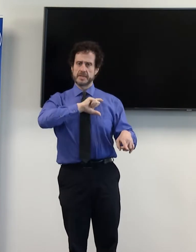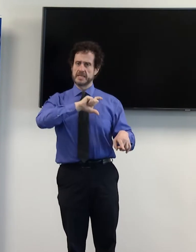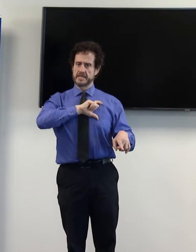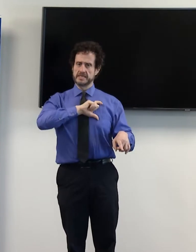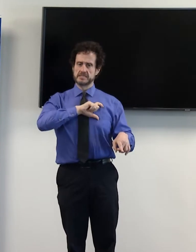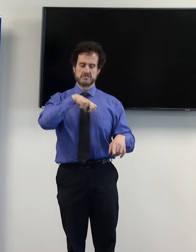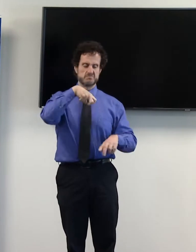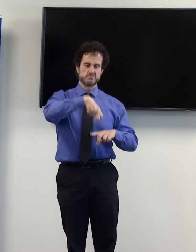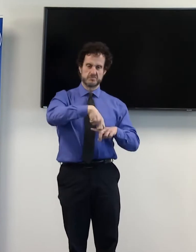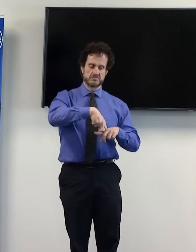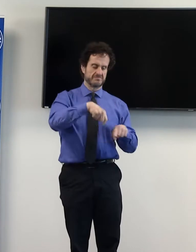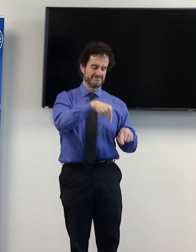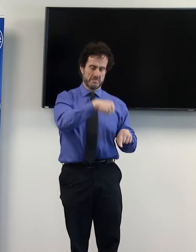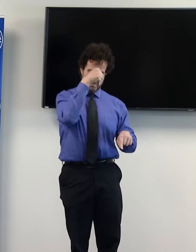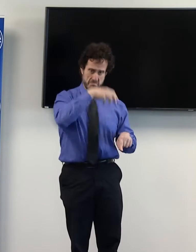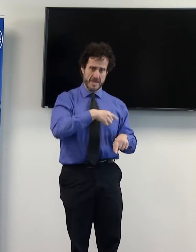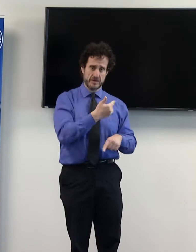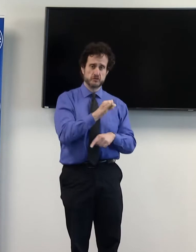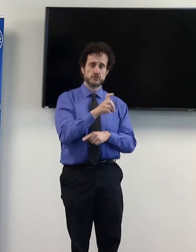his last breath.